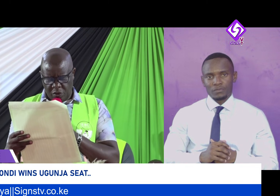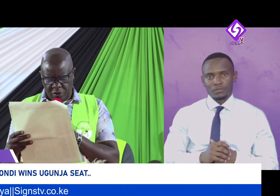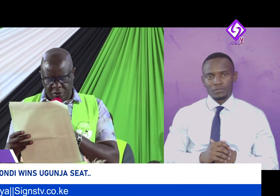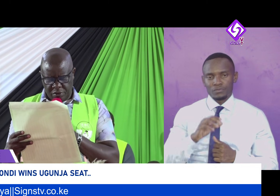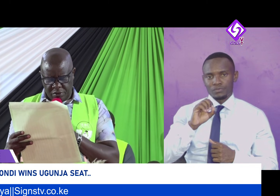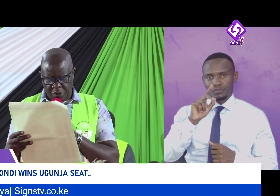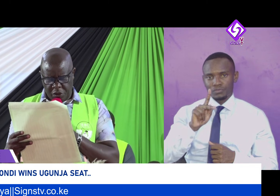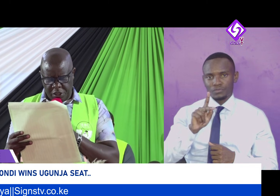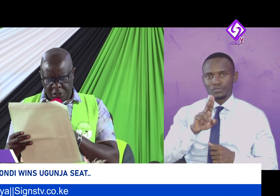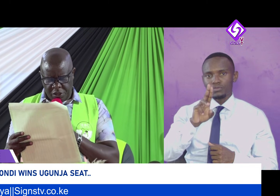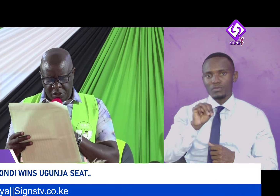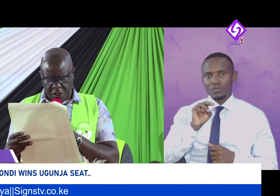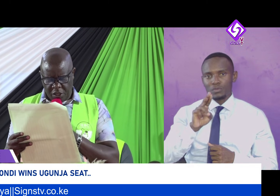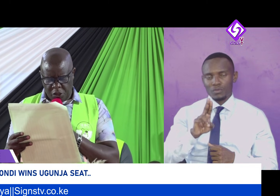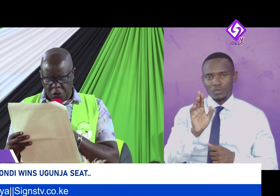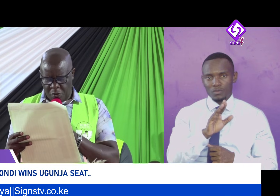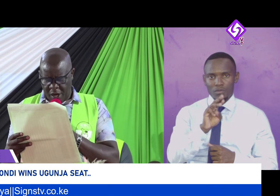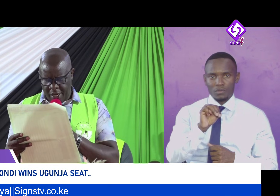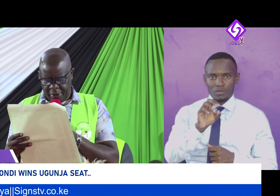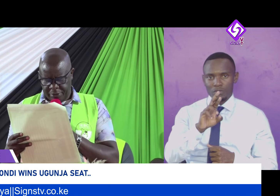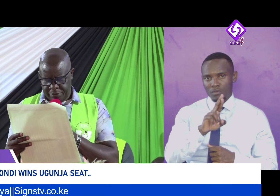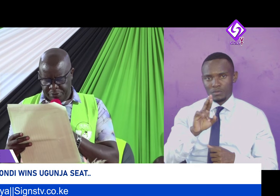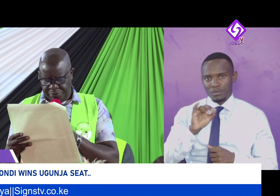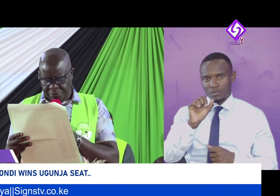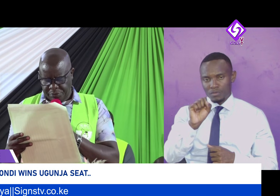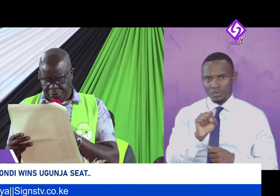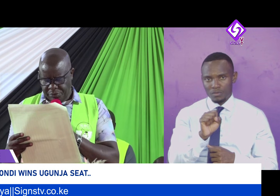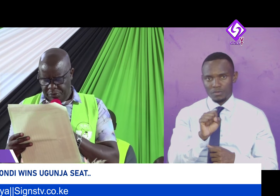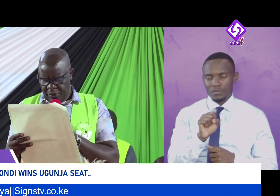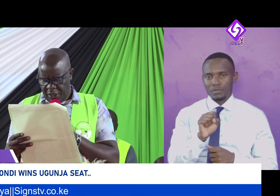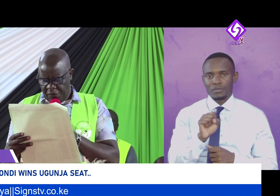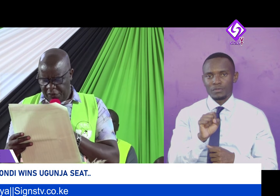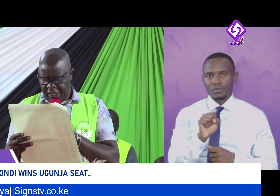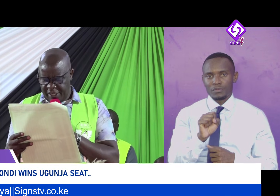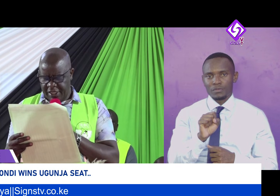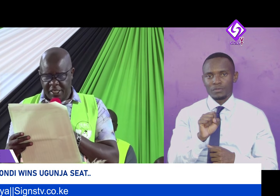Okumu Maurice Juma,